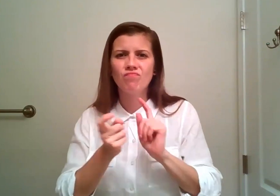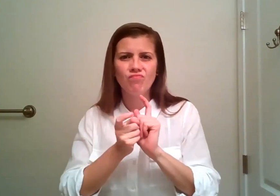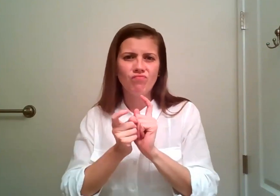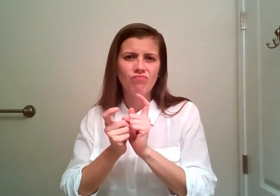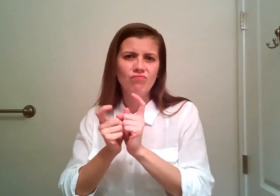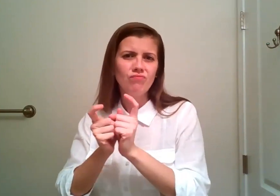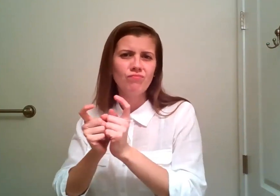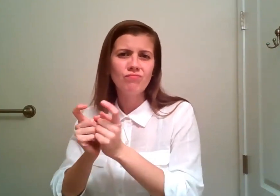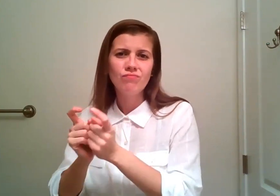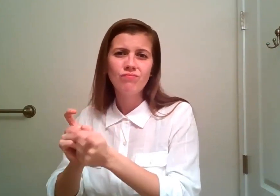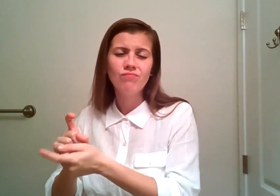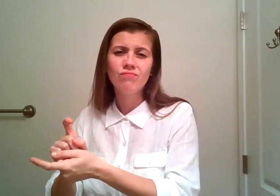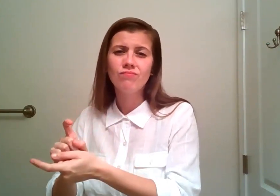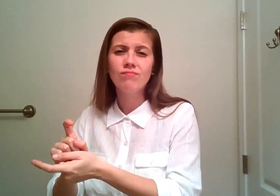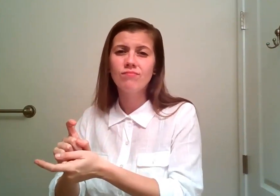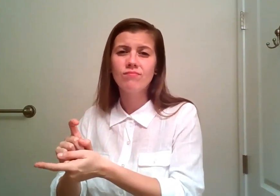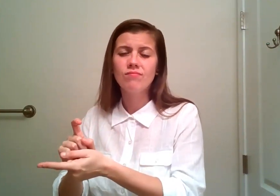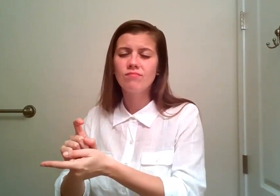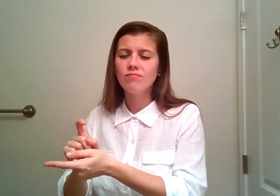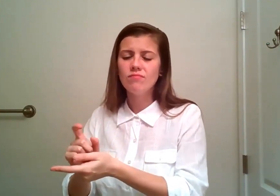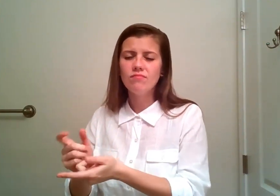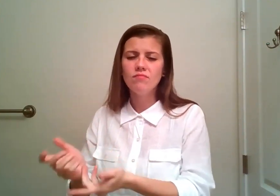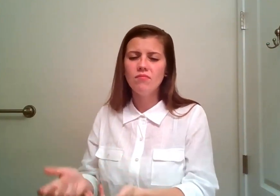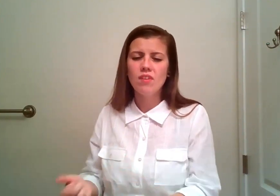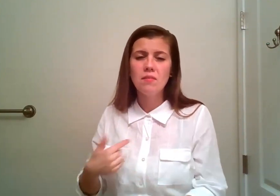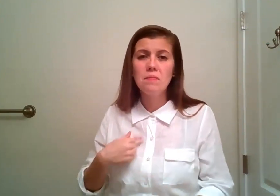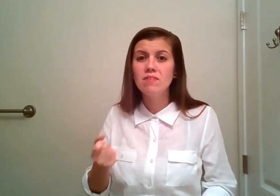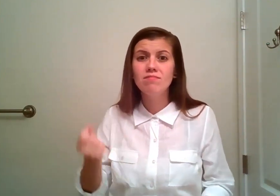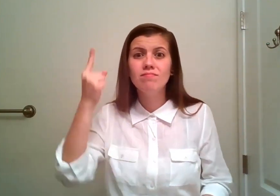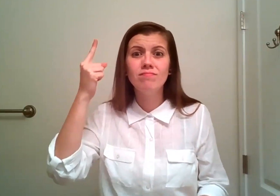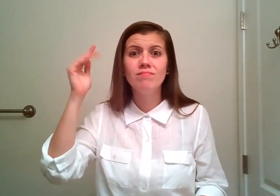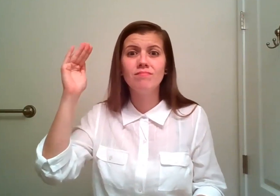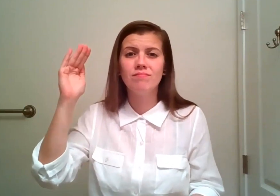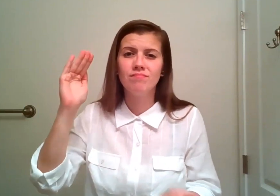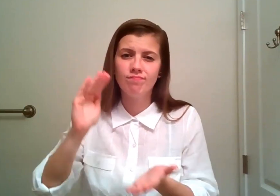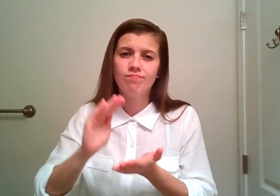And my cochlear implants never improved. They, in fact, didn't work at all.